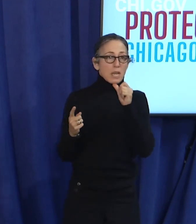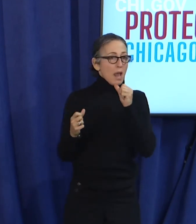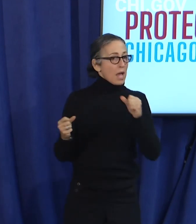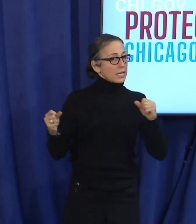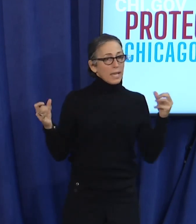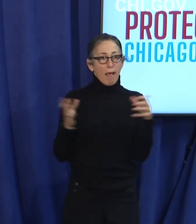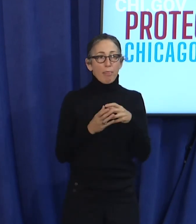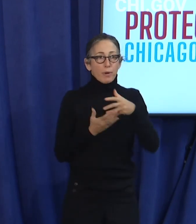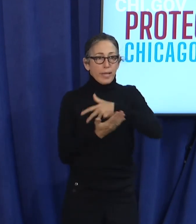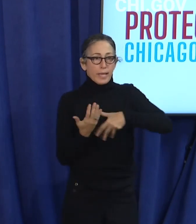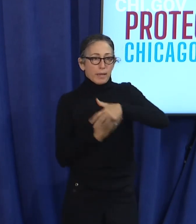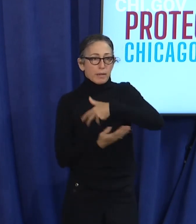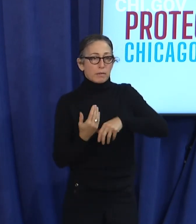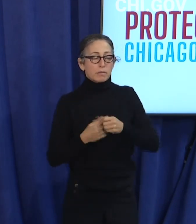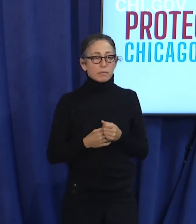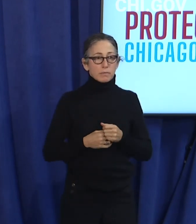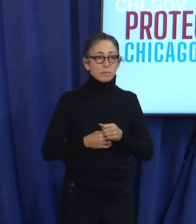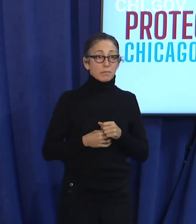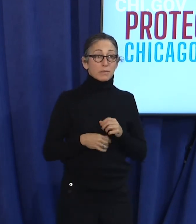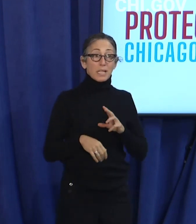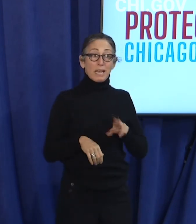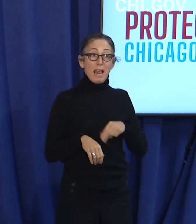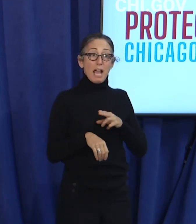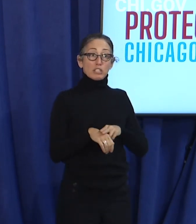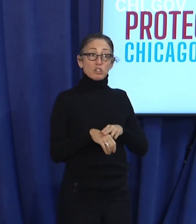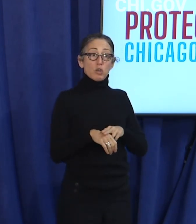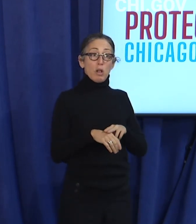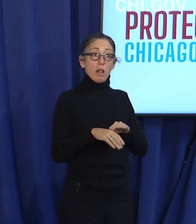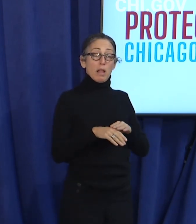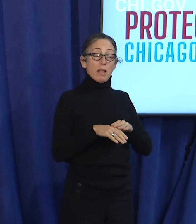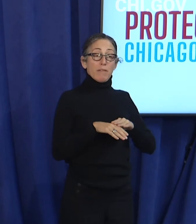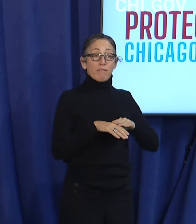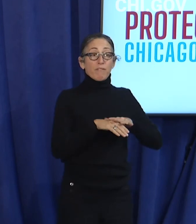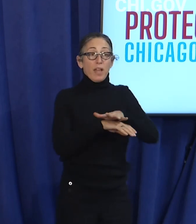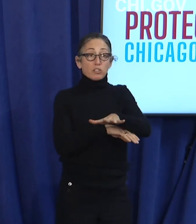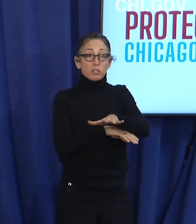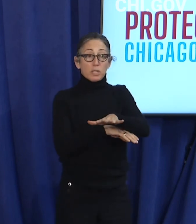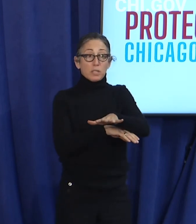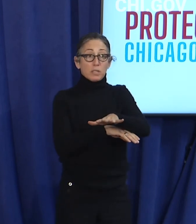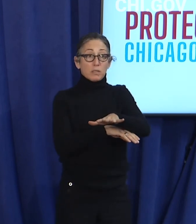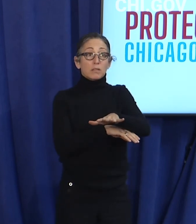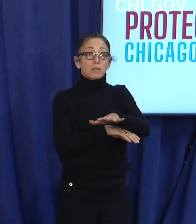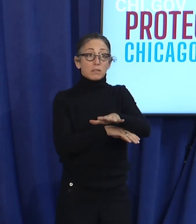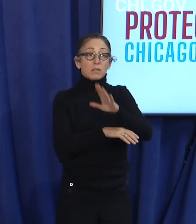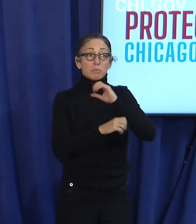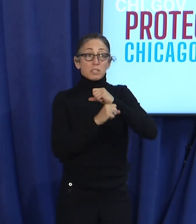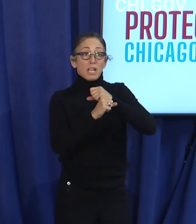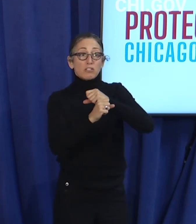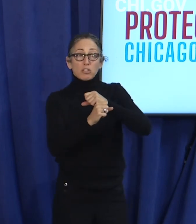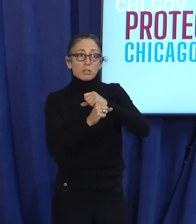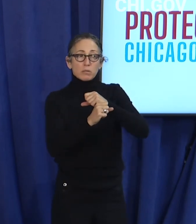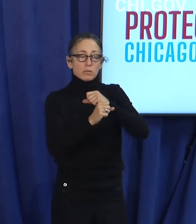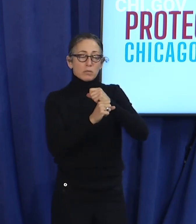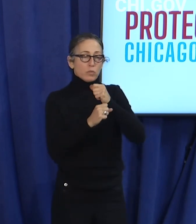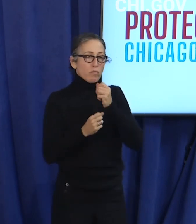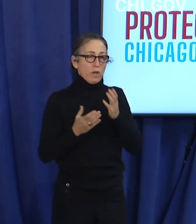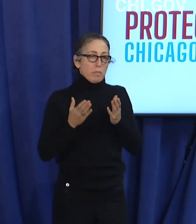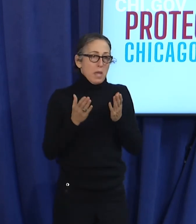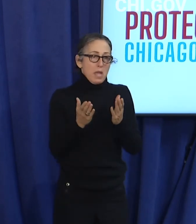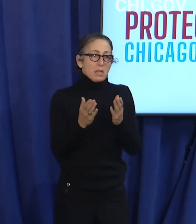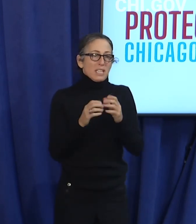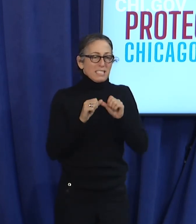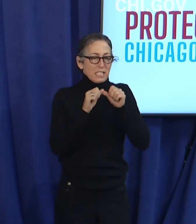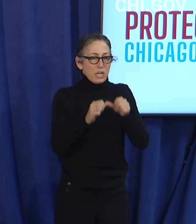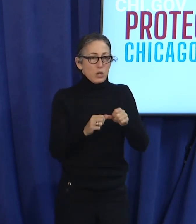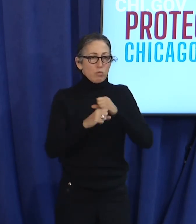don't consider natural infection to be protective in a way that we recommend against doing those things. Once we're talking